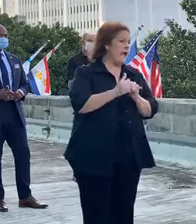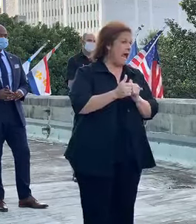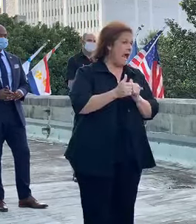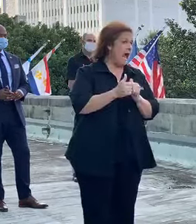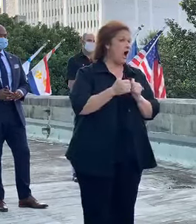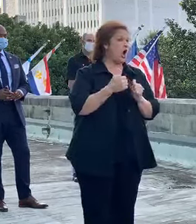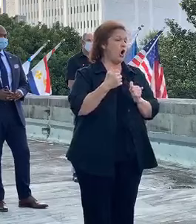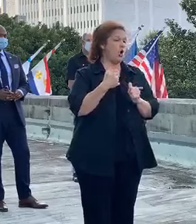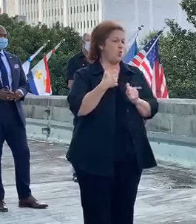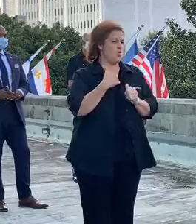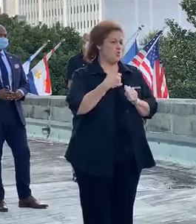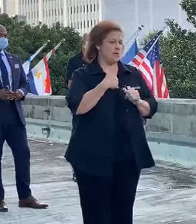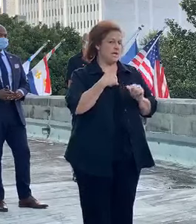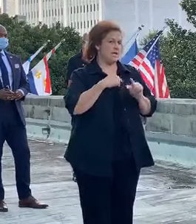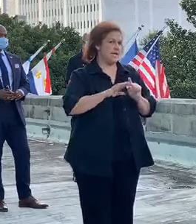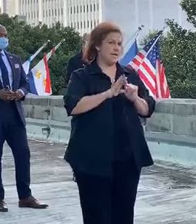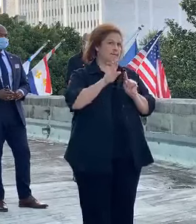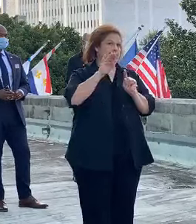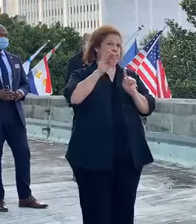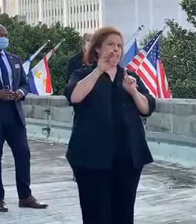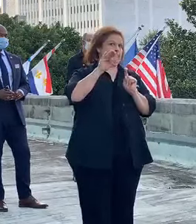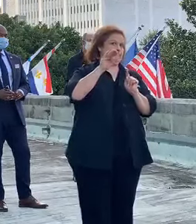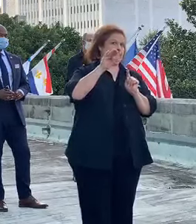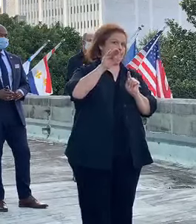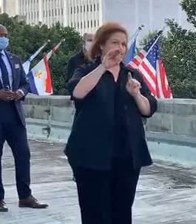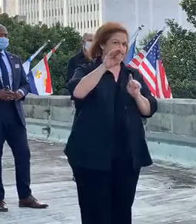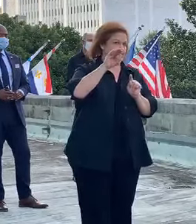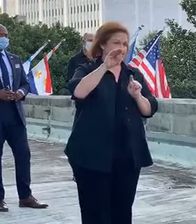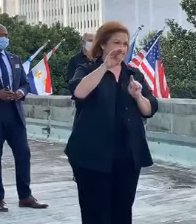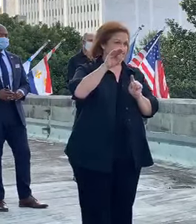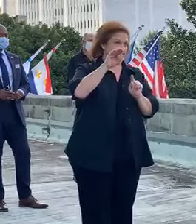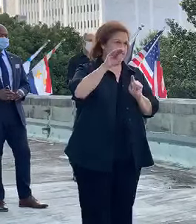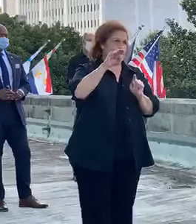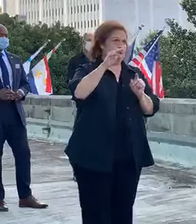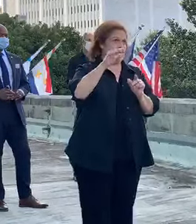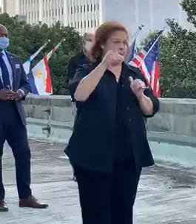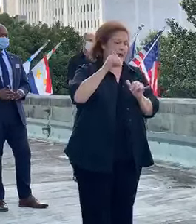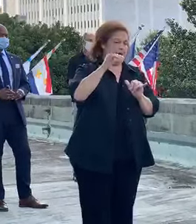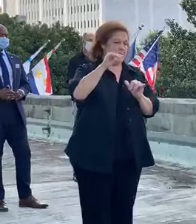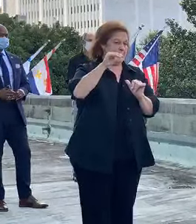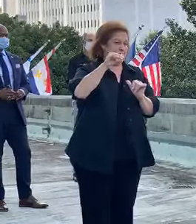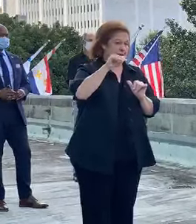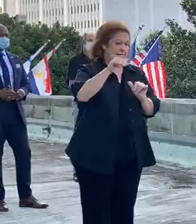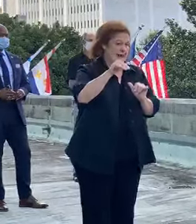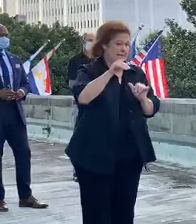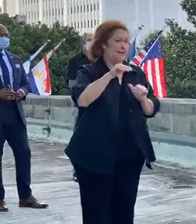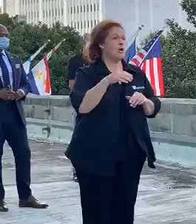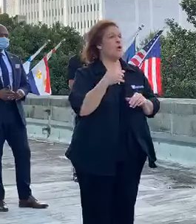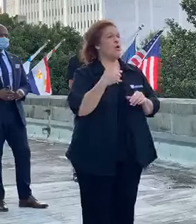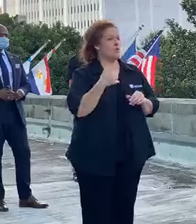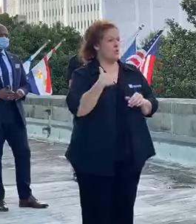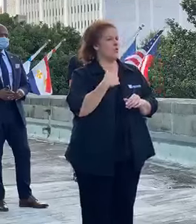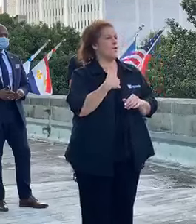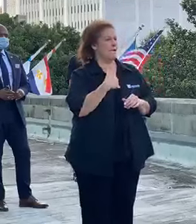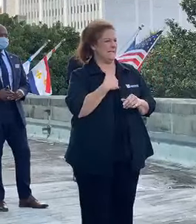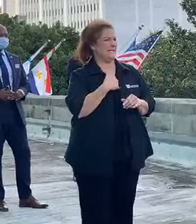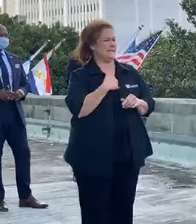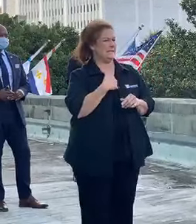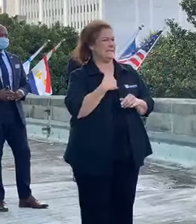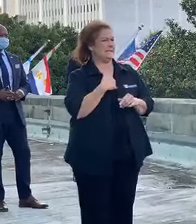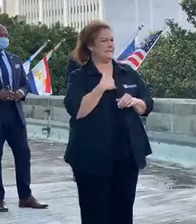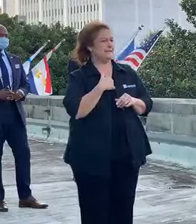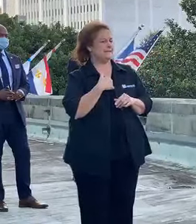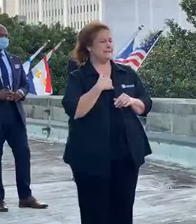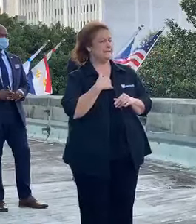hit that curve and consistently be on the decline. So as a region, we're where we need to be, meaning